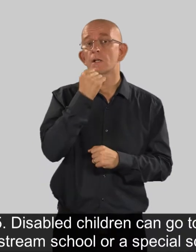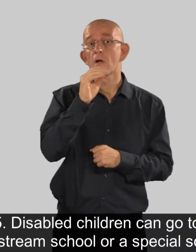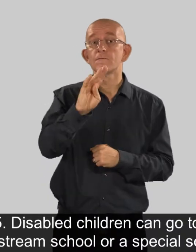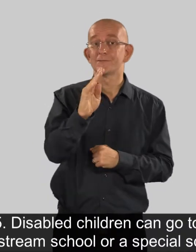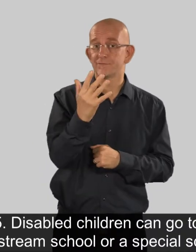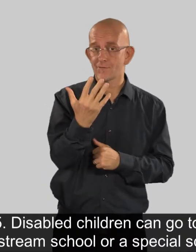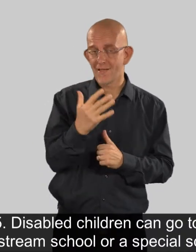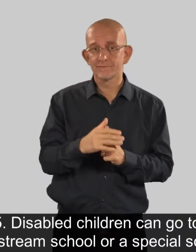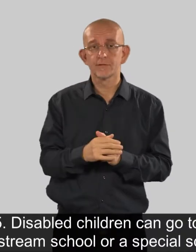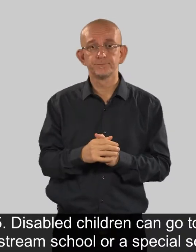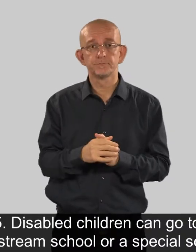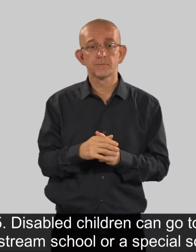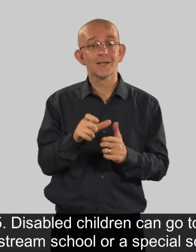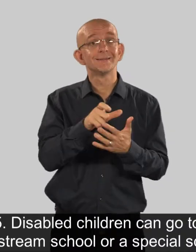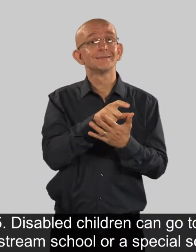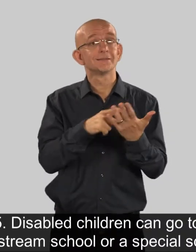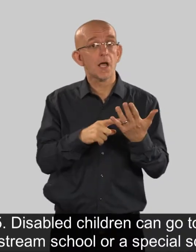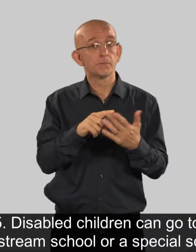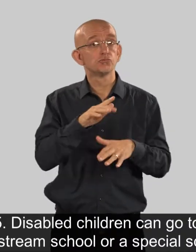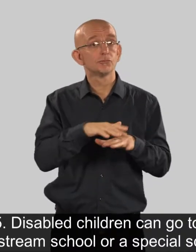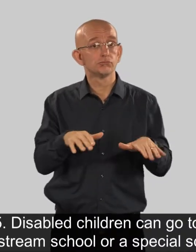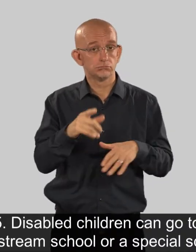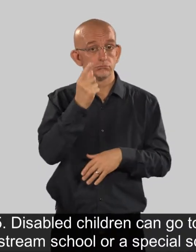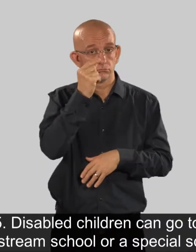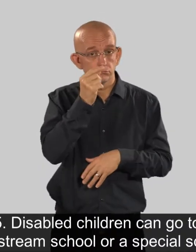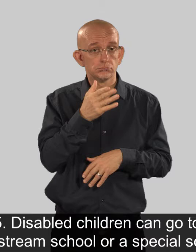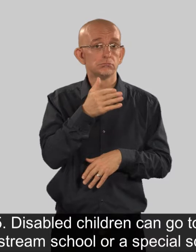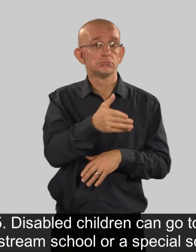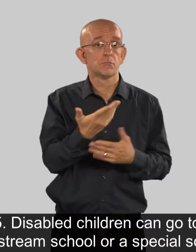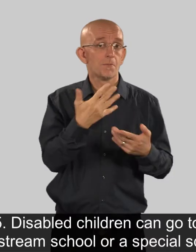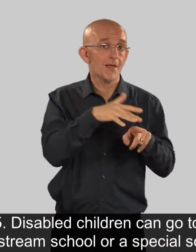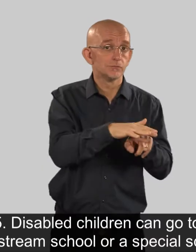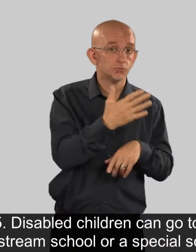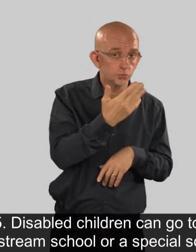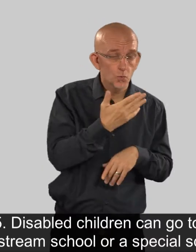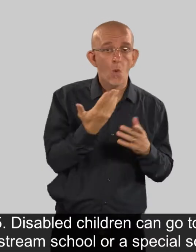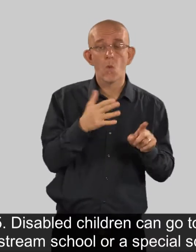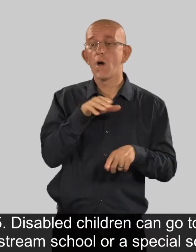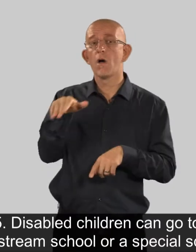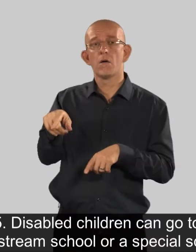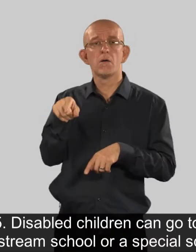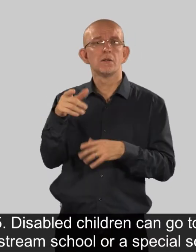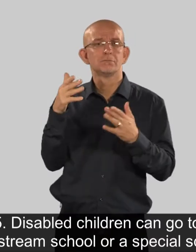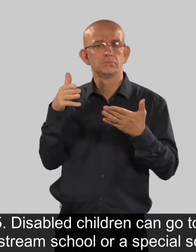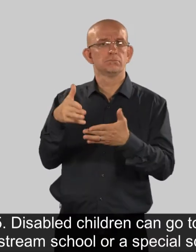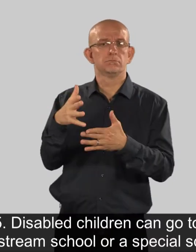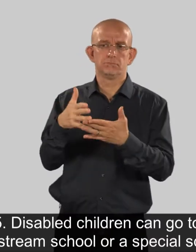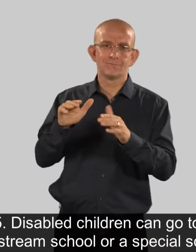45. Disabled children can go to a mainstream school or a special school.